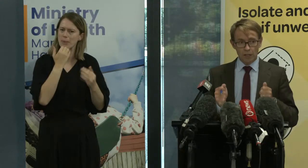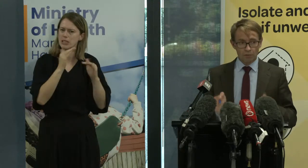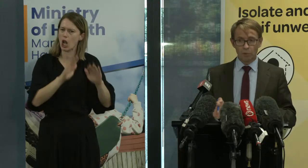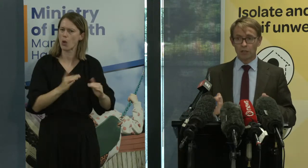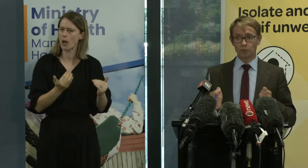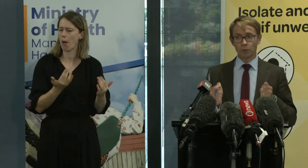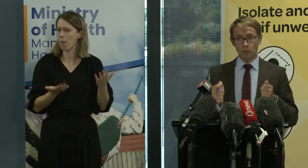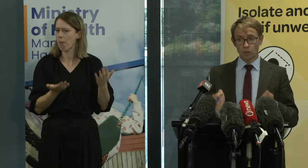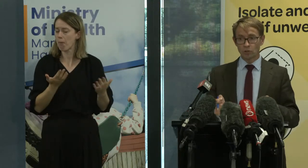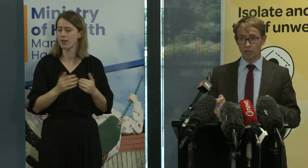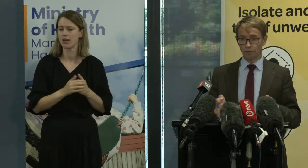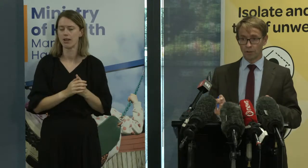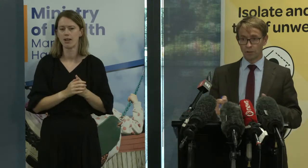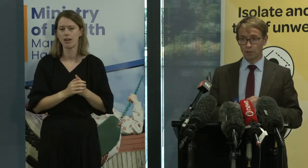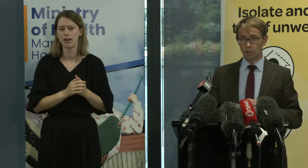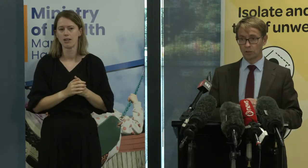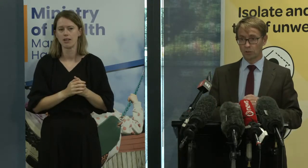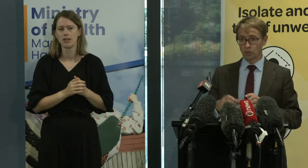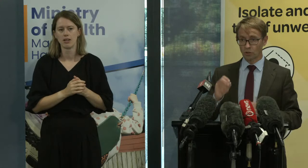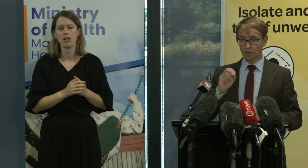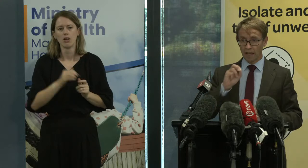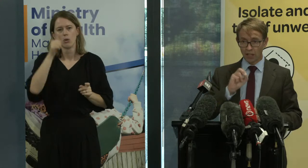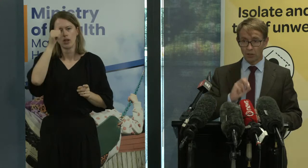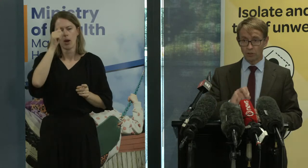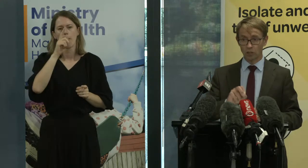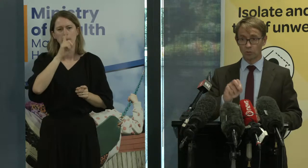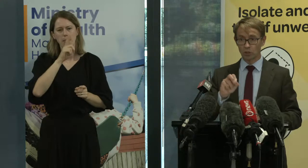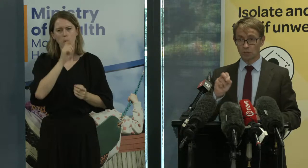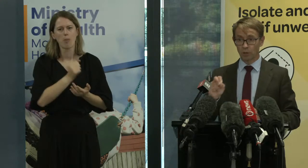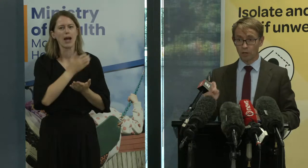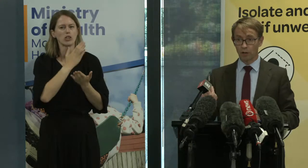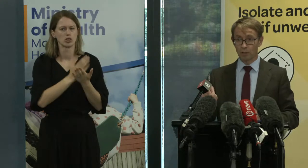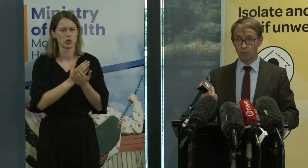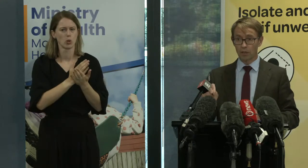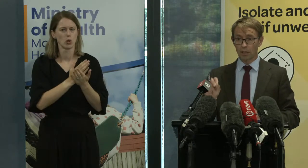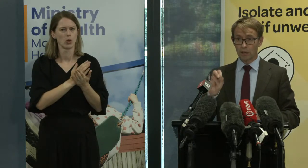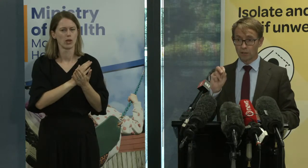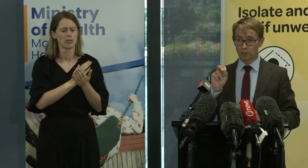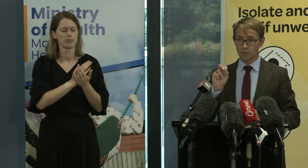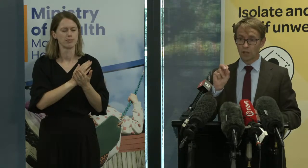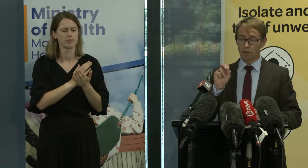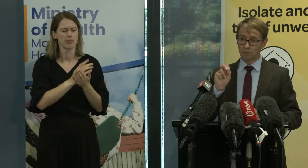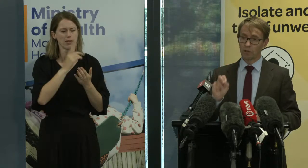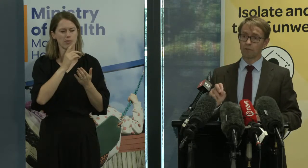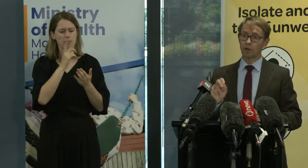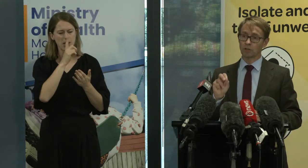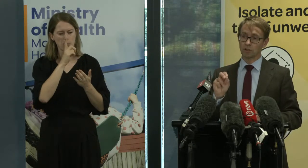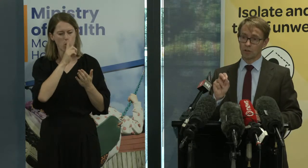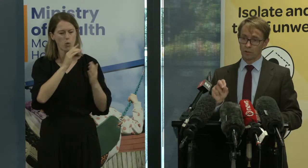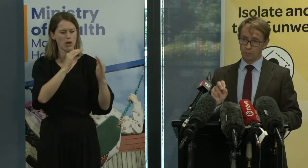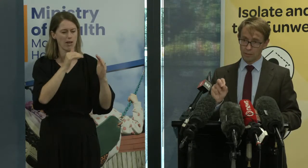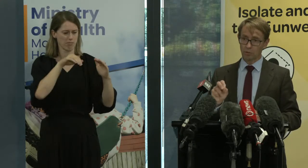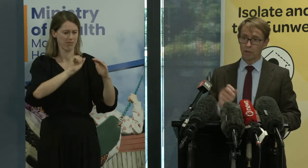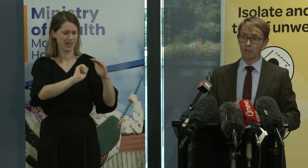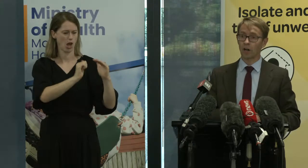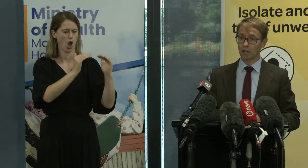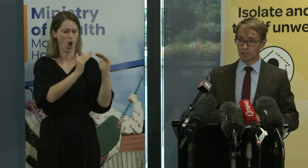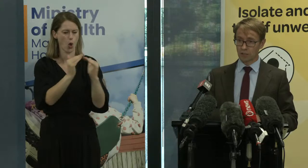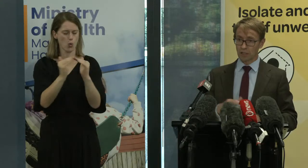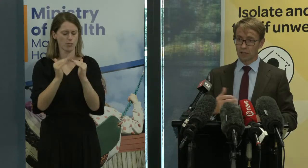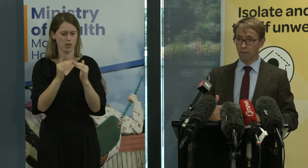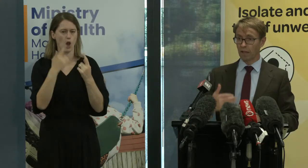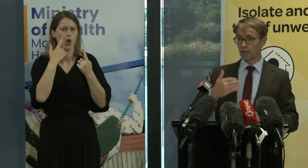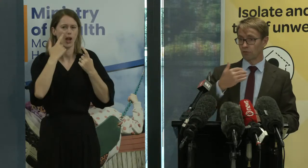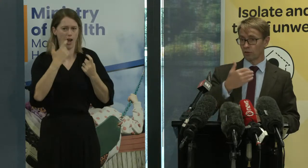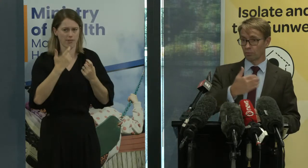know that everyone has put a huge effort into ensuring that care in the community program is very focused on the people at